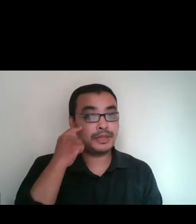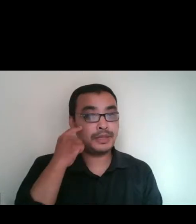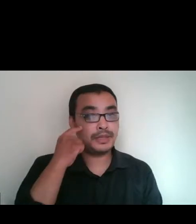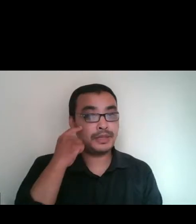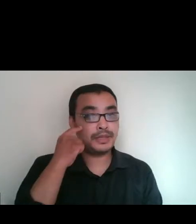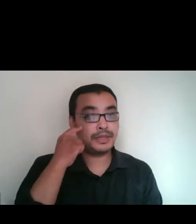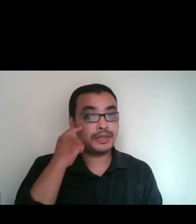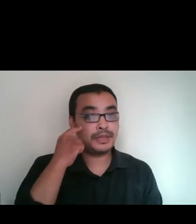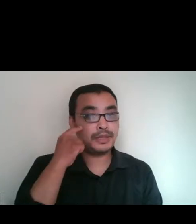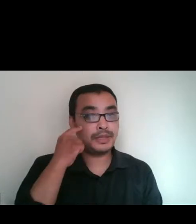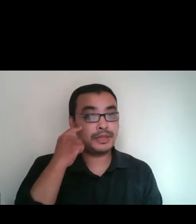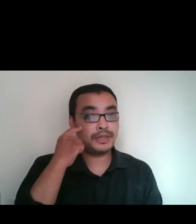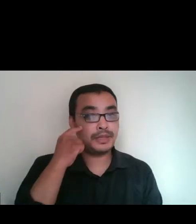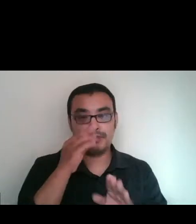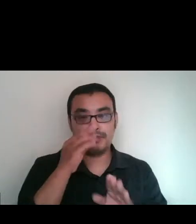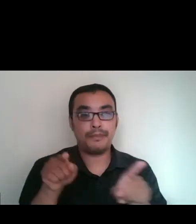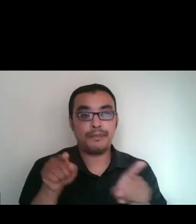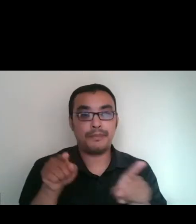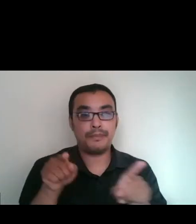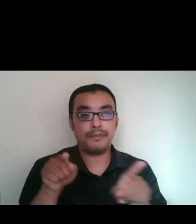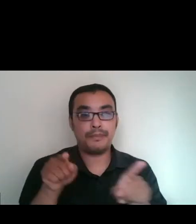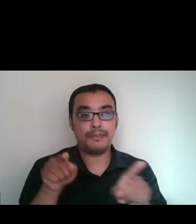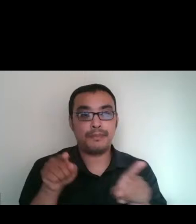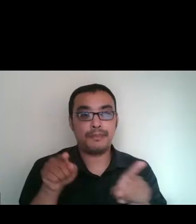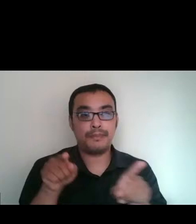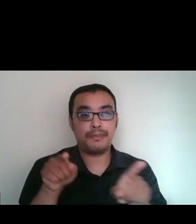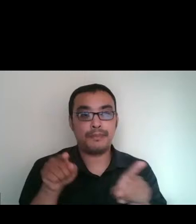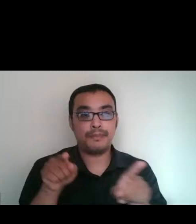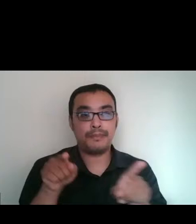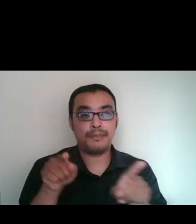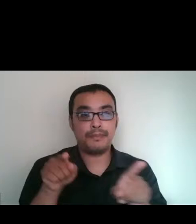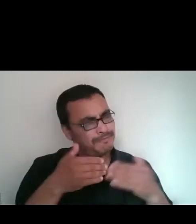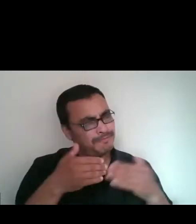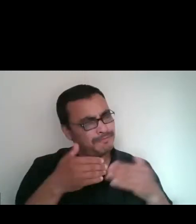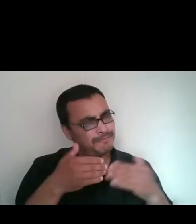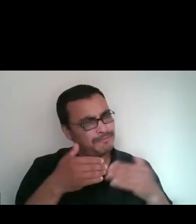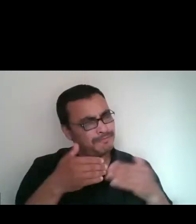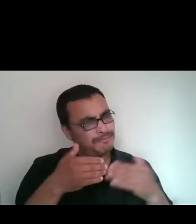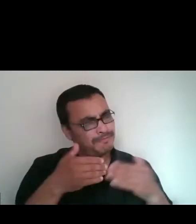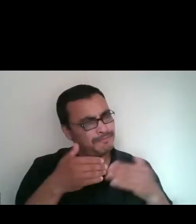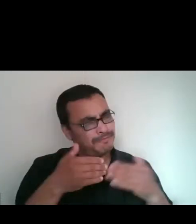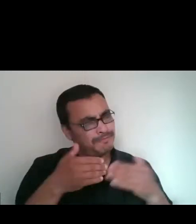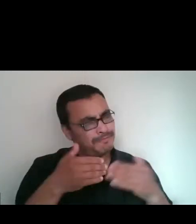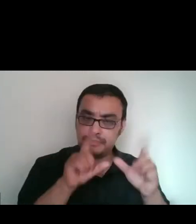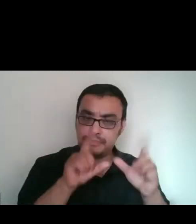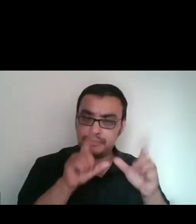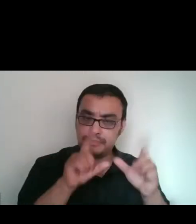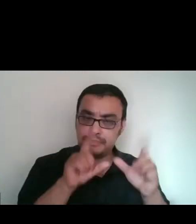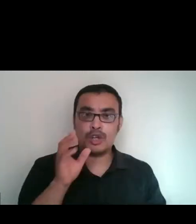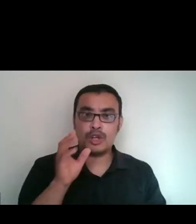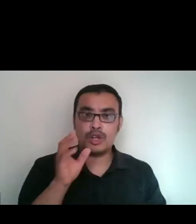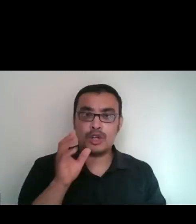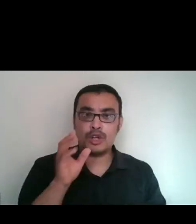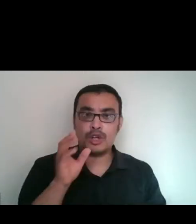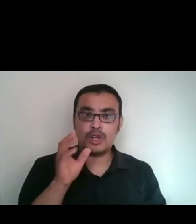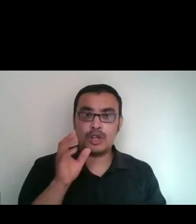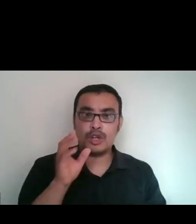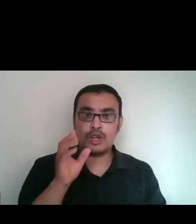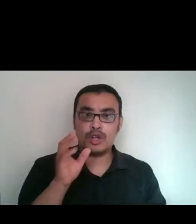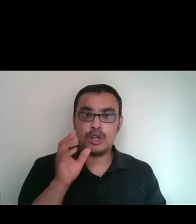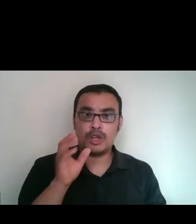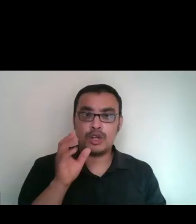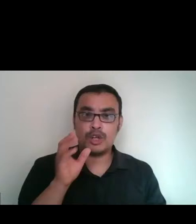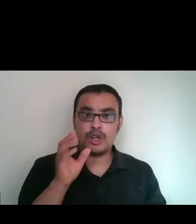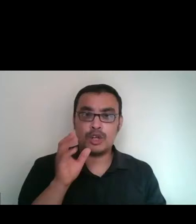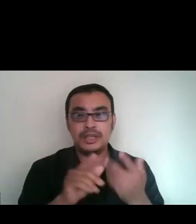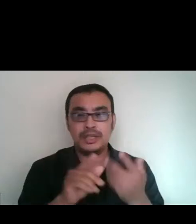voice. So Asian people needs to be in an ILC platform and other UN organization. And then about the leadership of the,